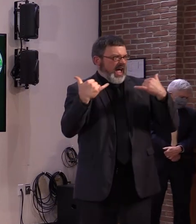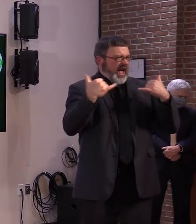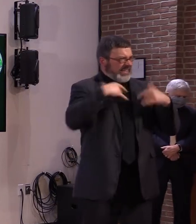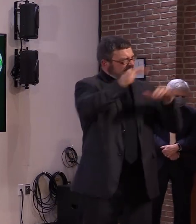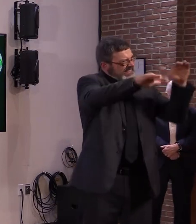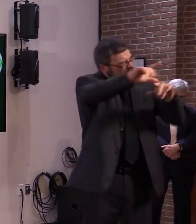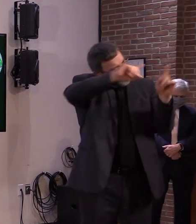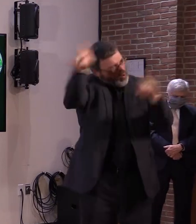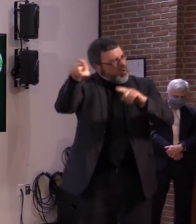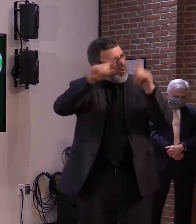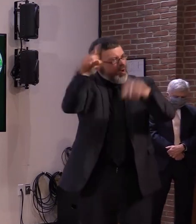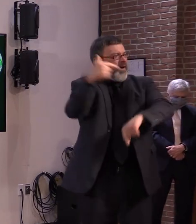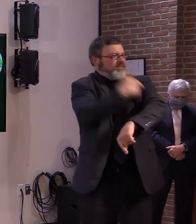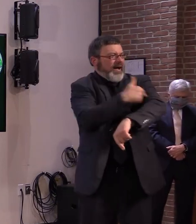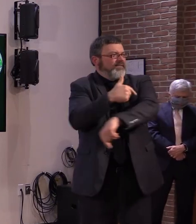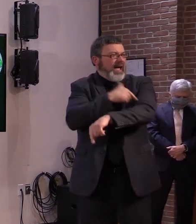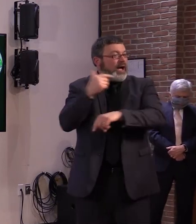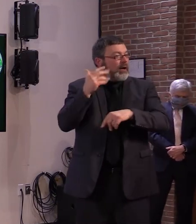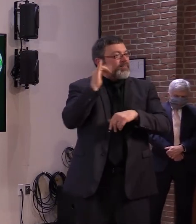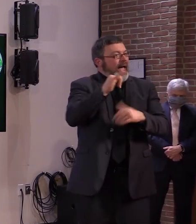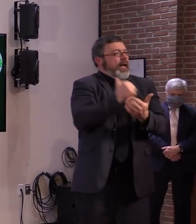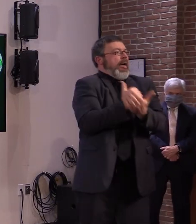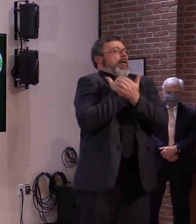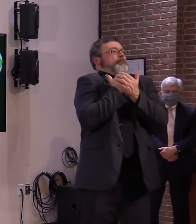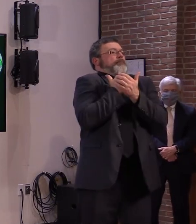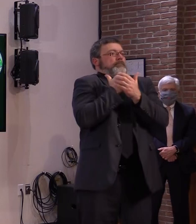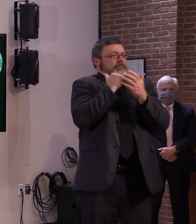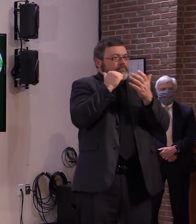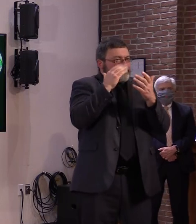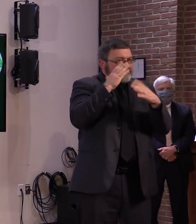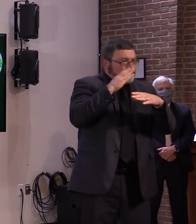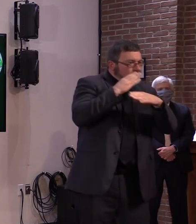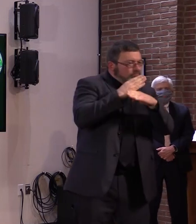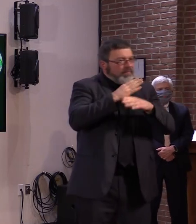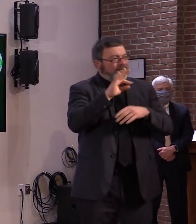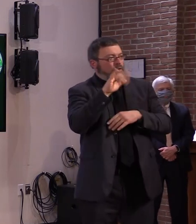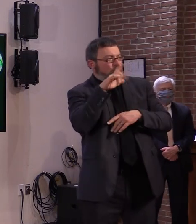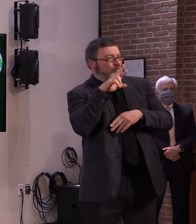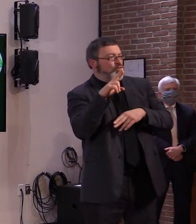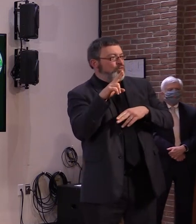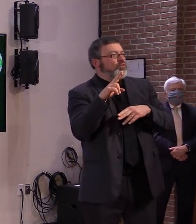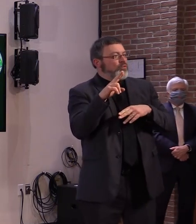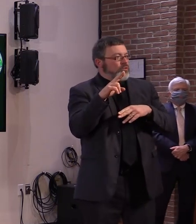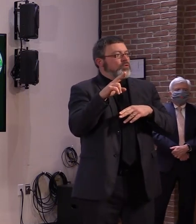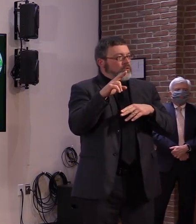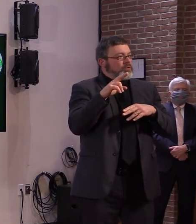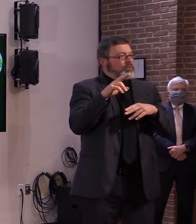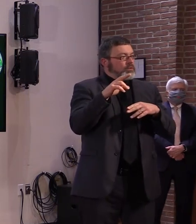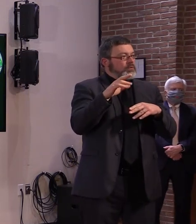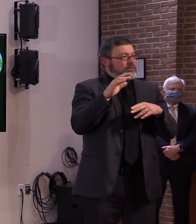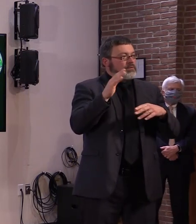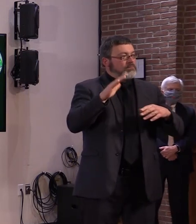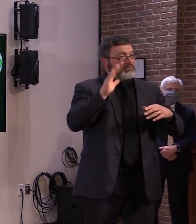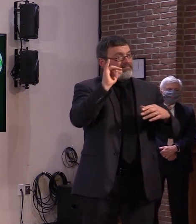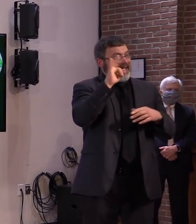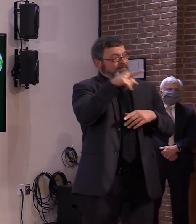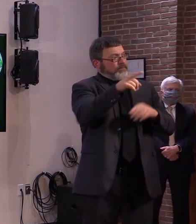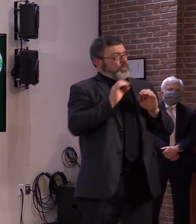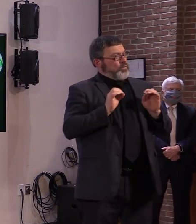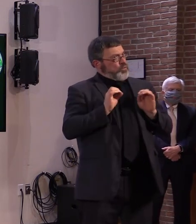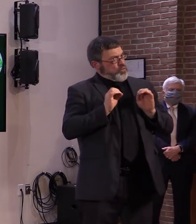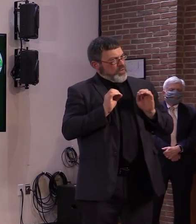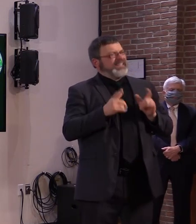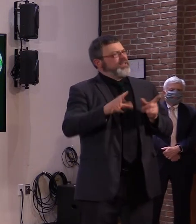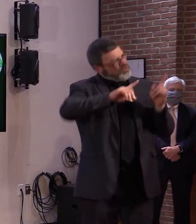health, our testing resources, our hospital capacity, and our ability to keep schools open. If you haven't gotten your flu shot yet, please do so